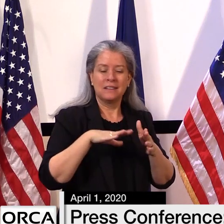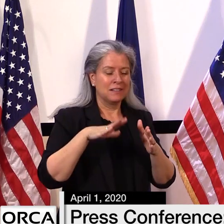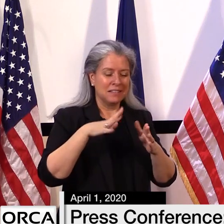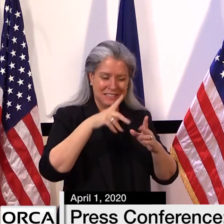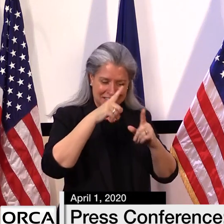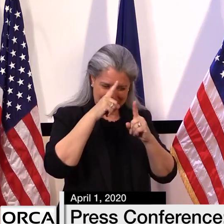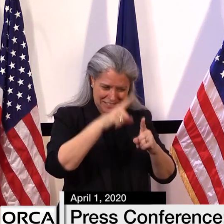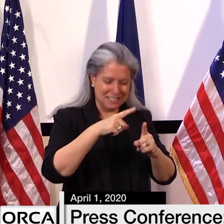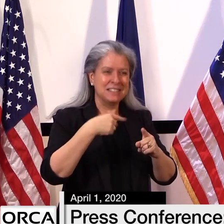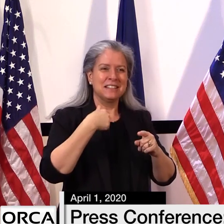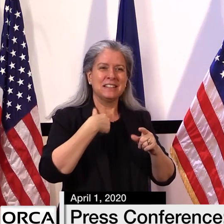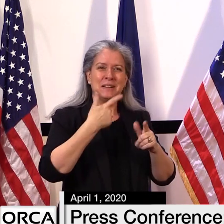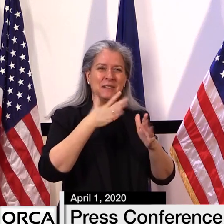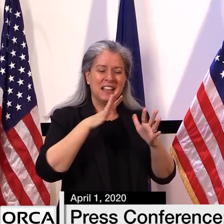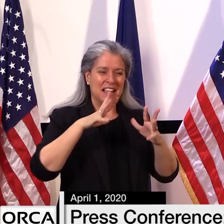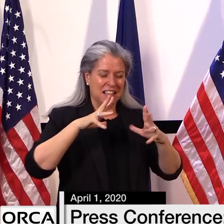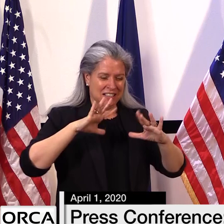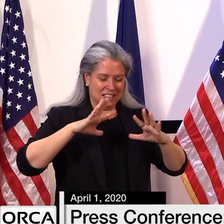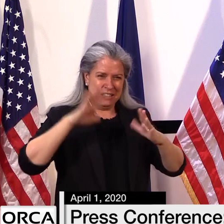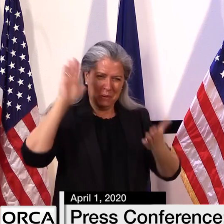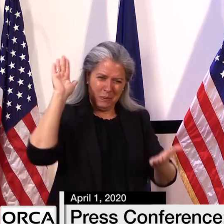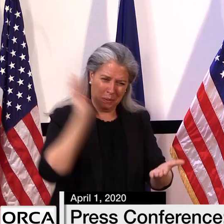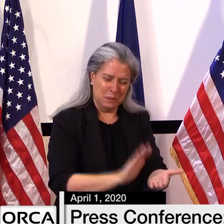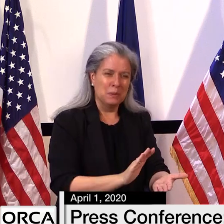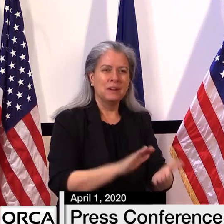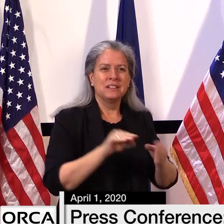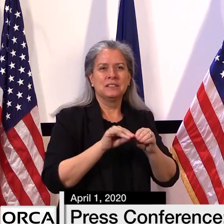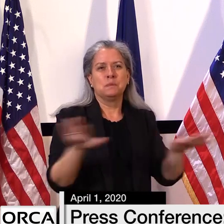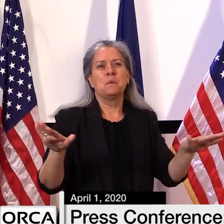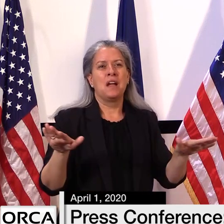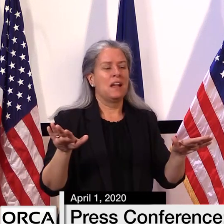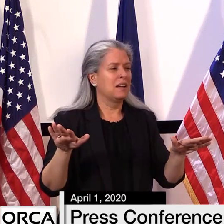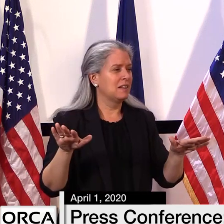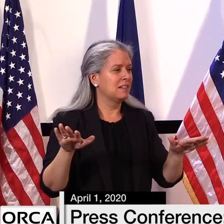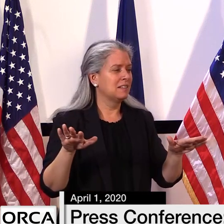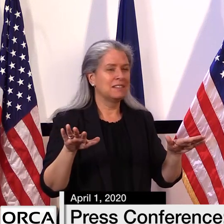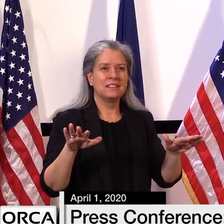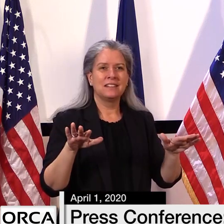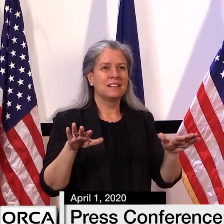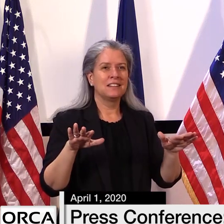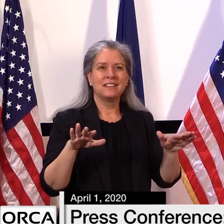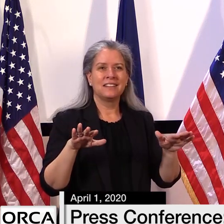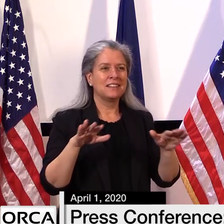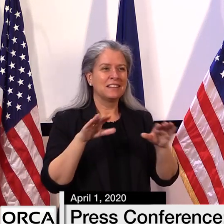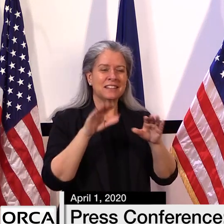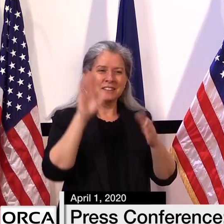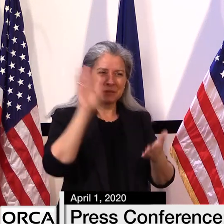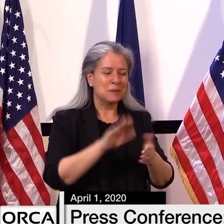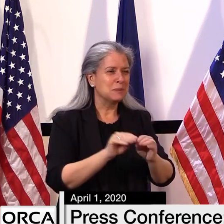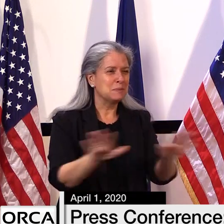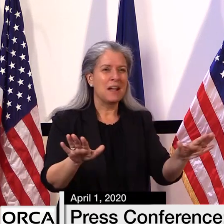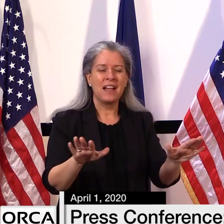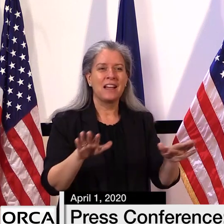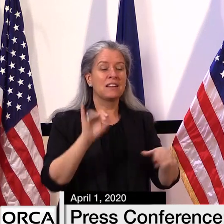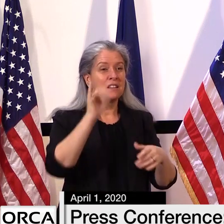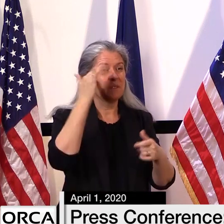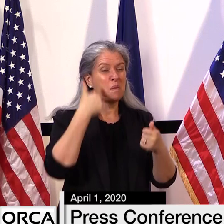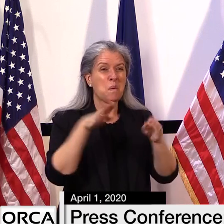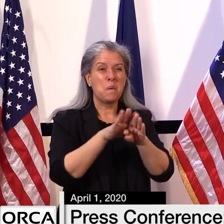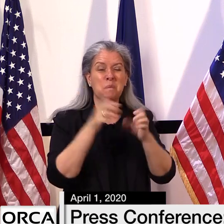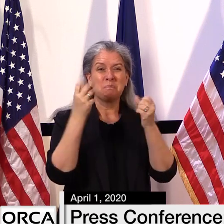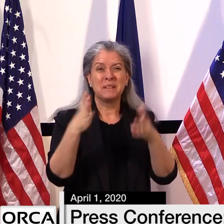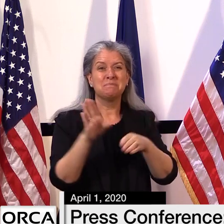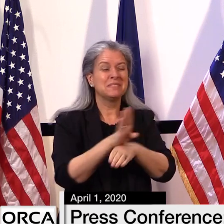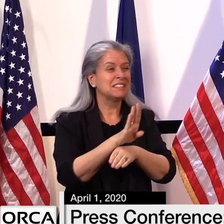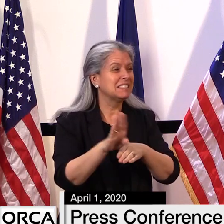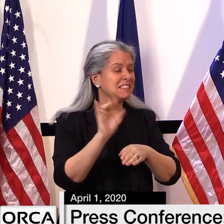goal the entire time, to reduce the spread. Get people coming together. That's why we've had to close so many